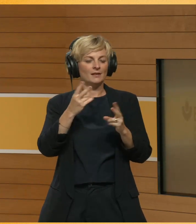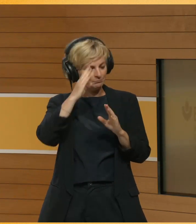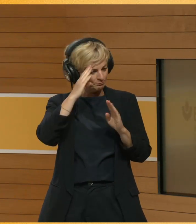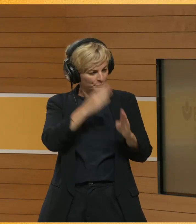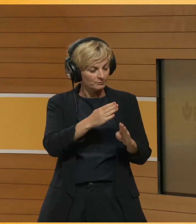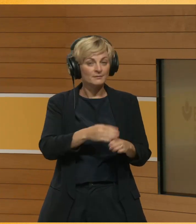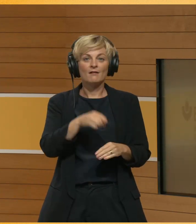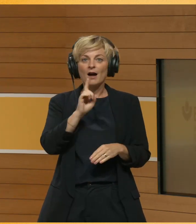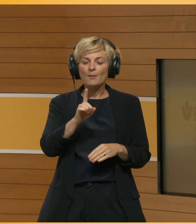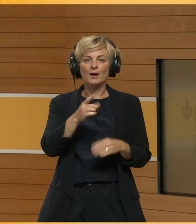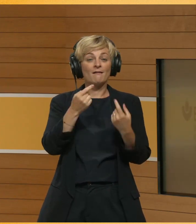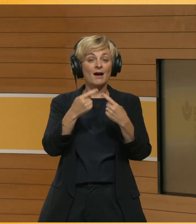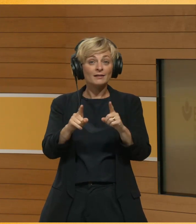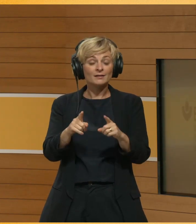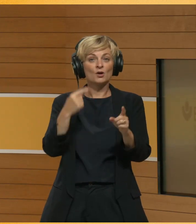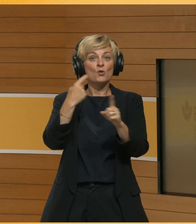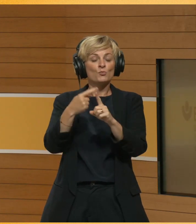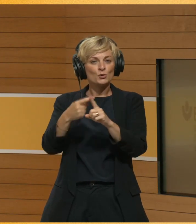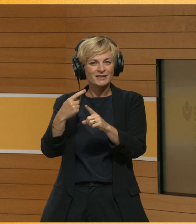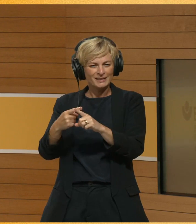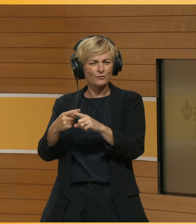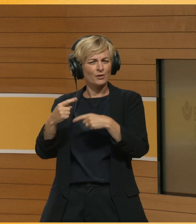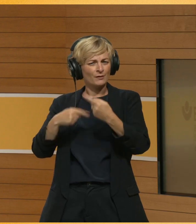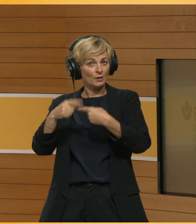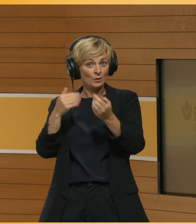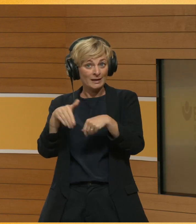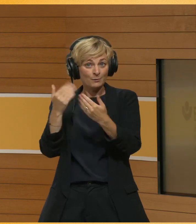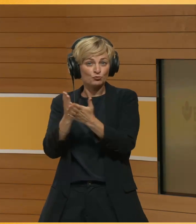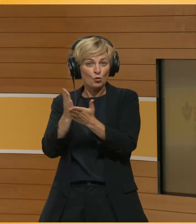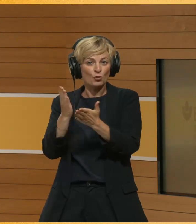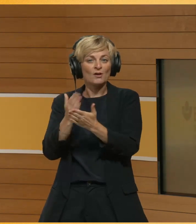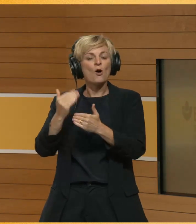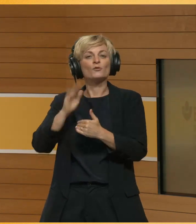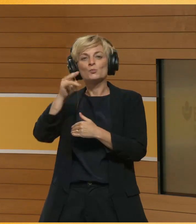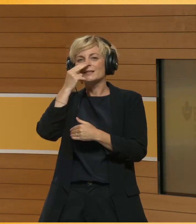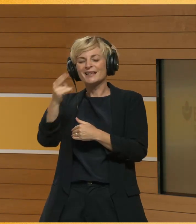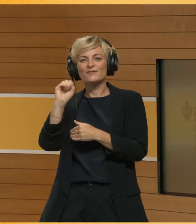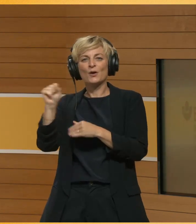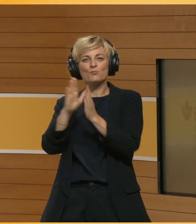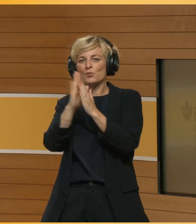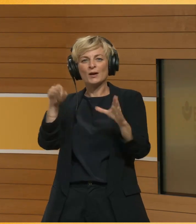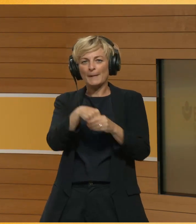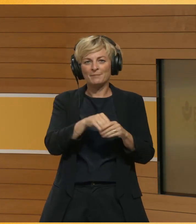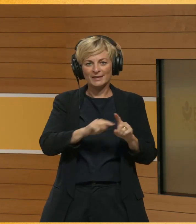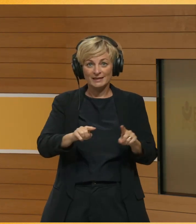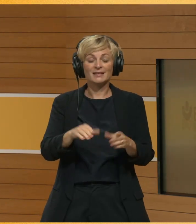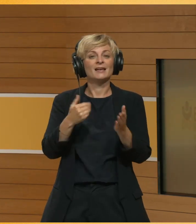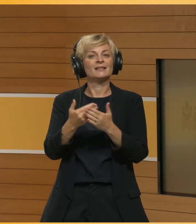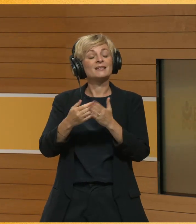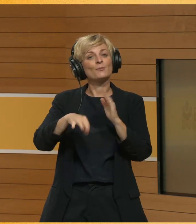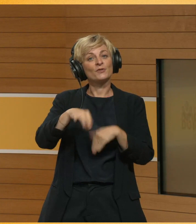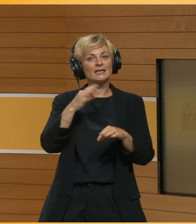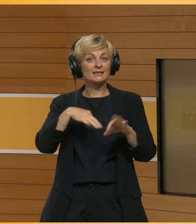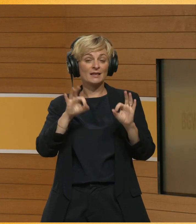simply overlooked. I really liked what you were raising, that the gap analysis already also showed you where you